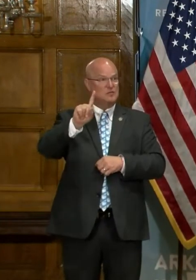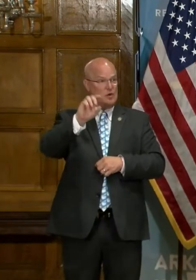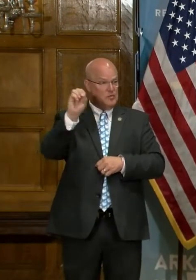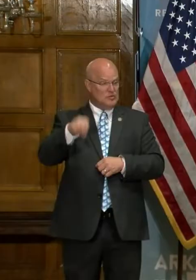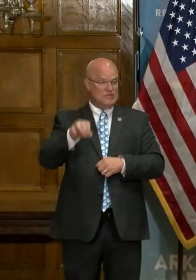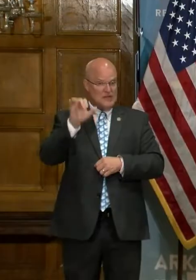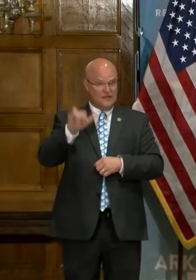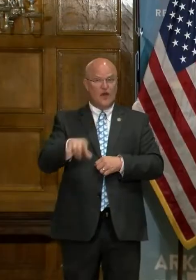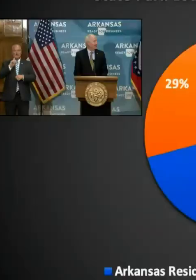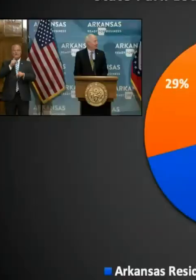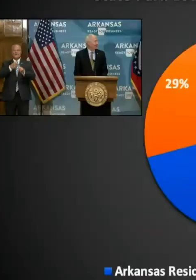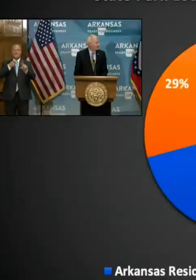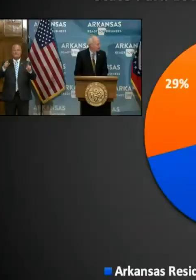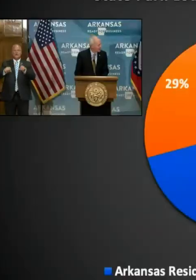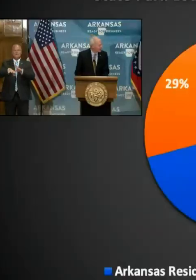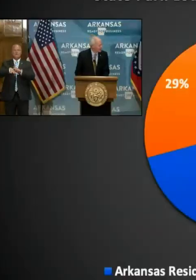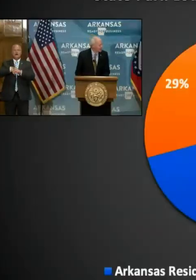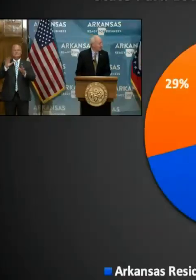71% of those are from